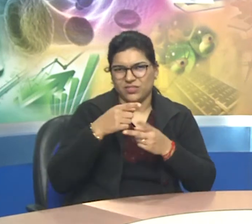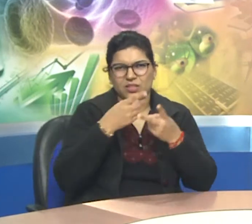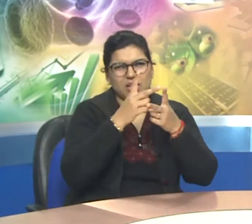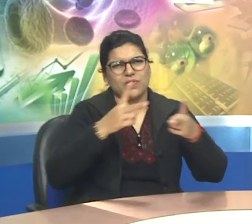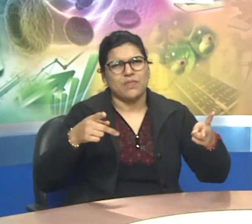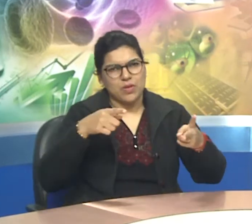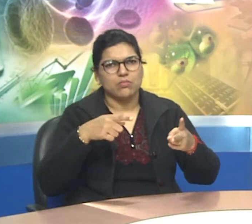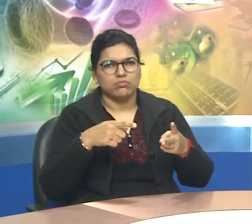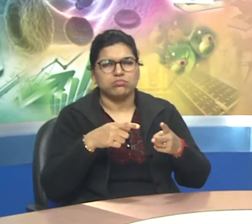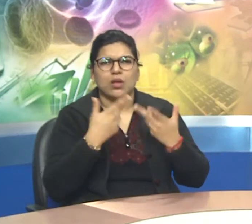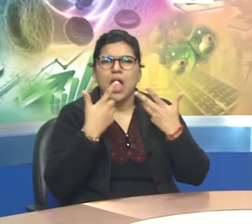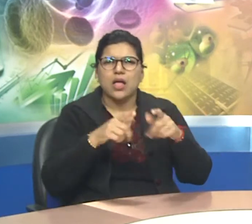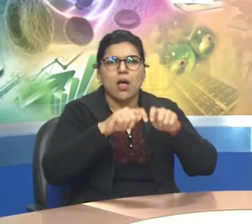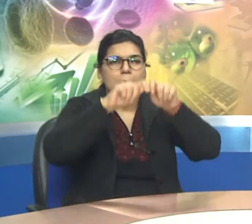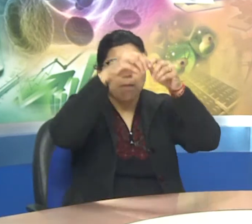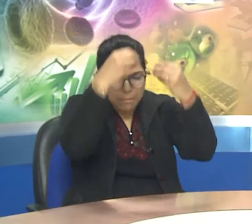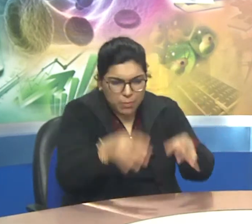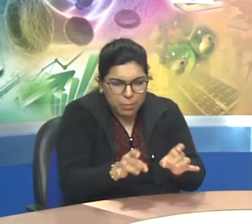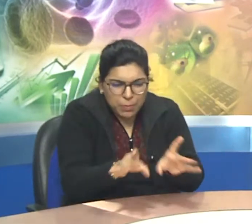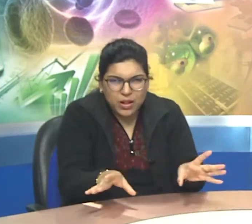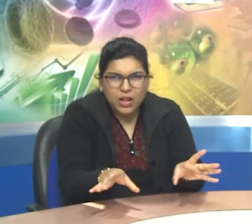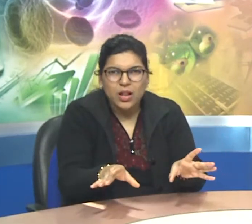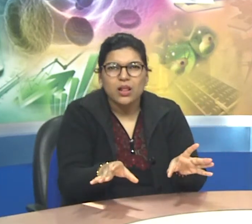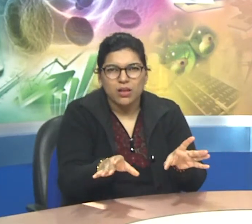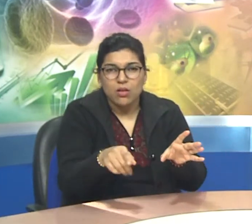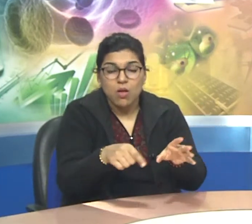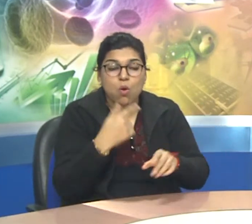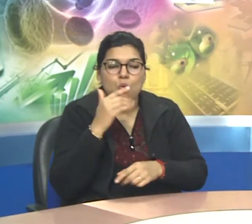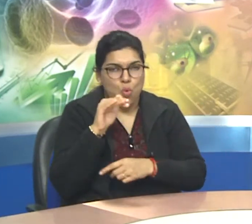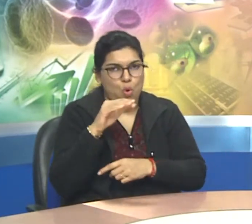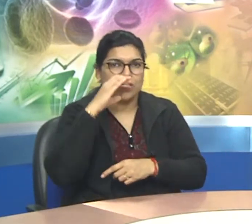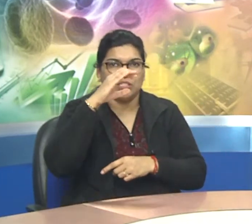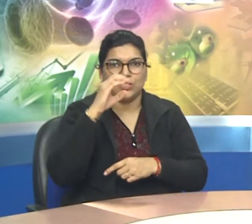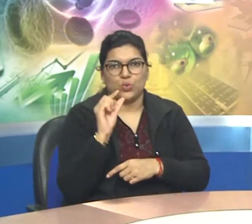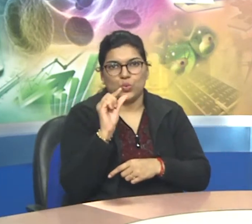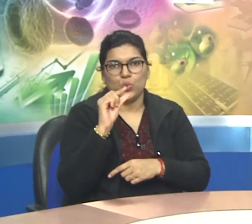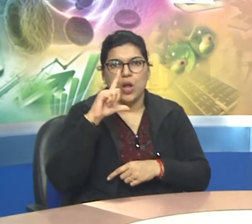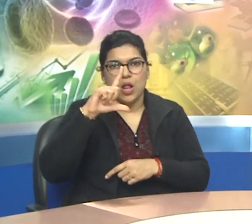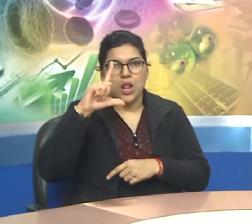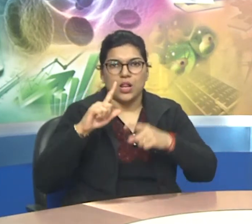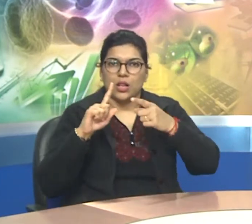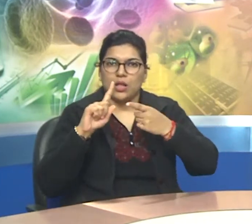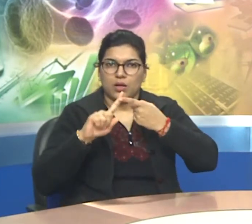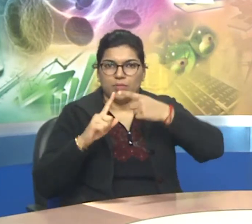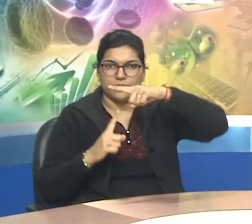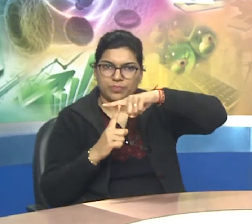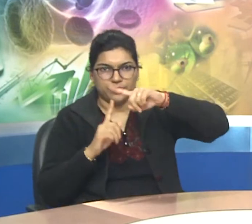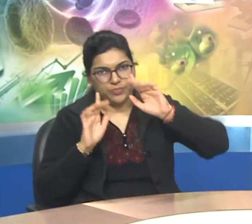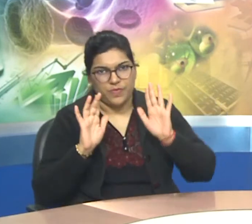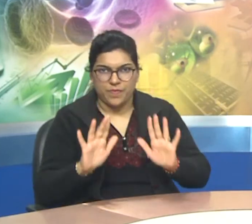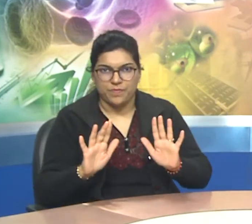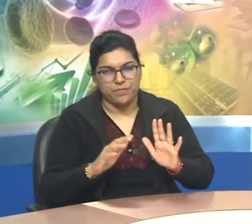And the broken glass, which are known as culettes, they can also be recycled.